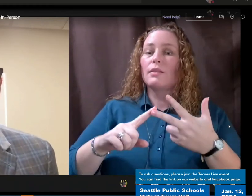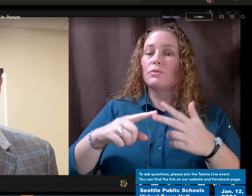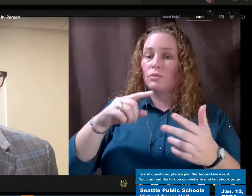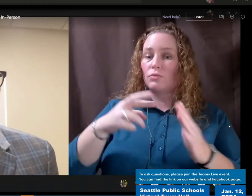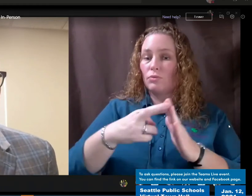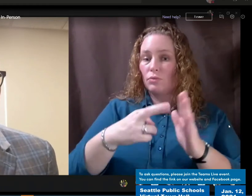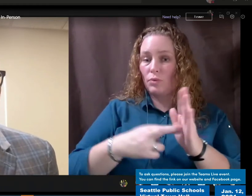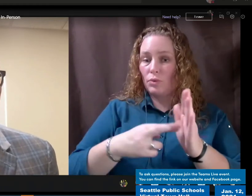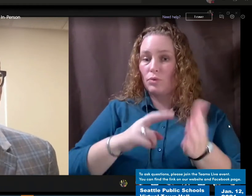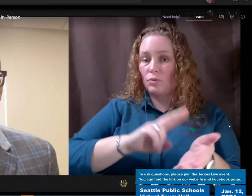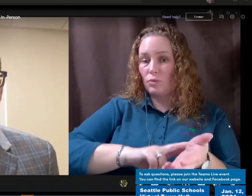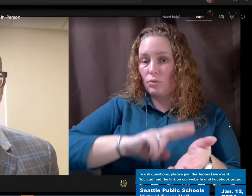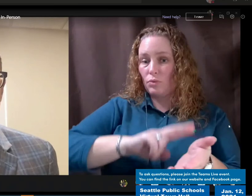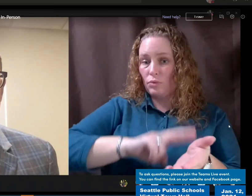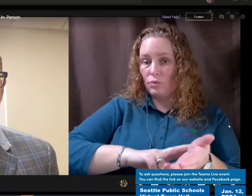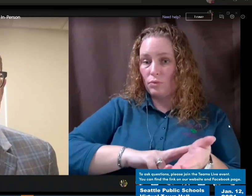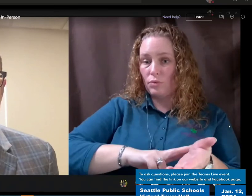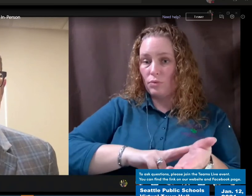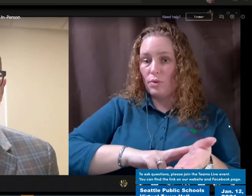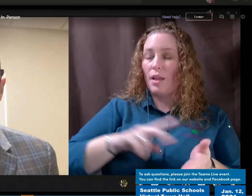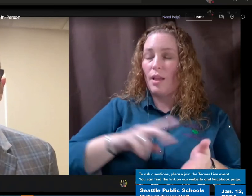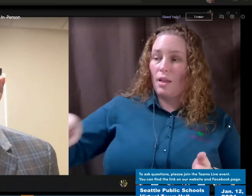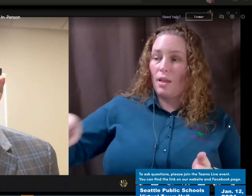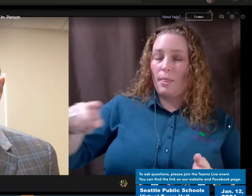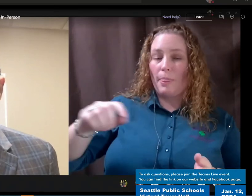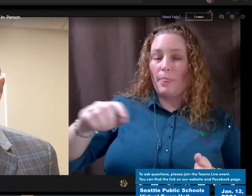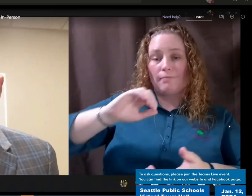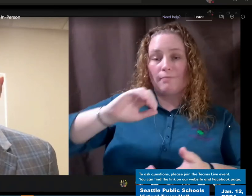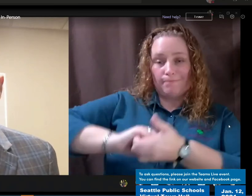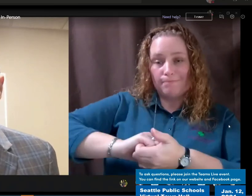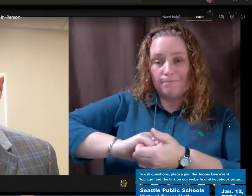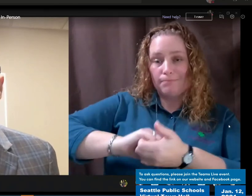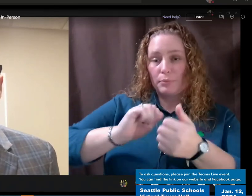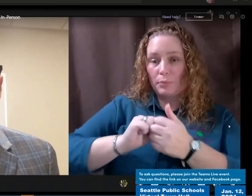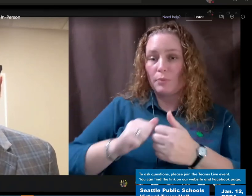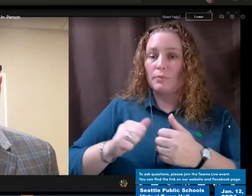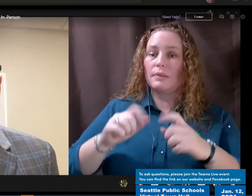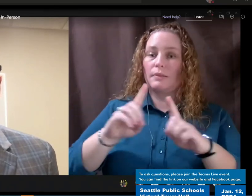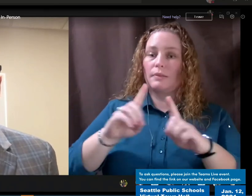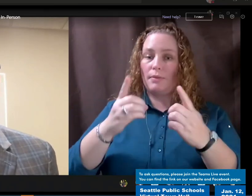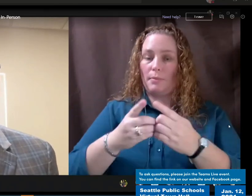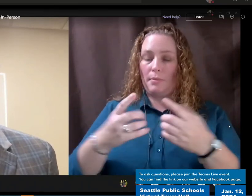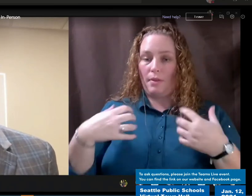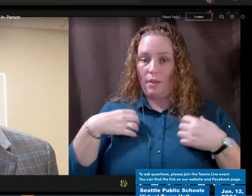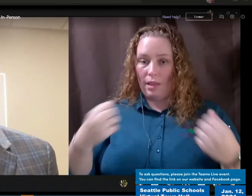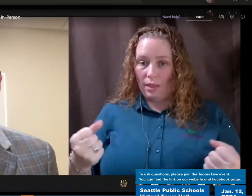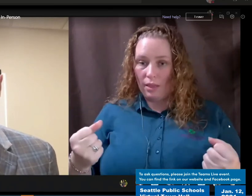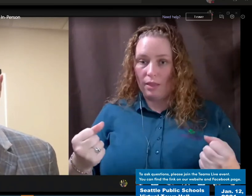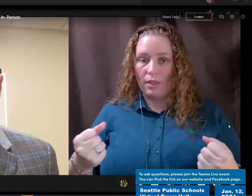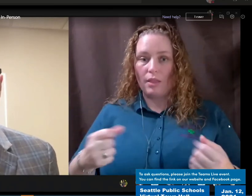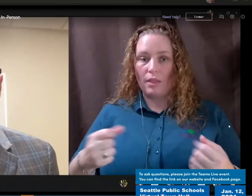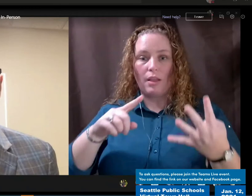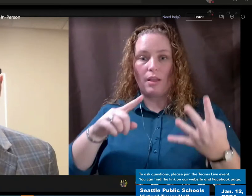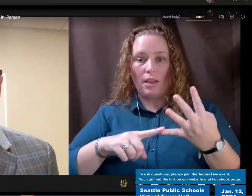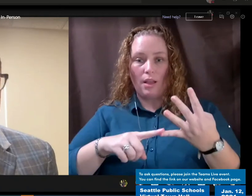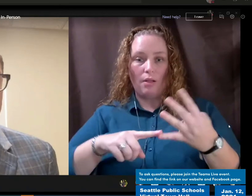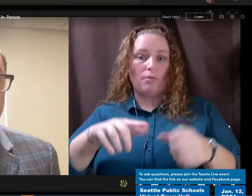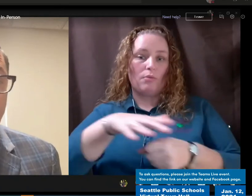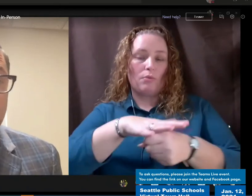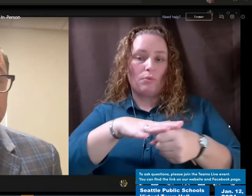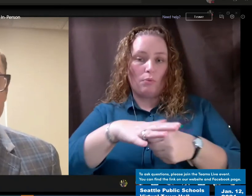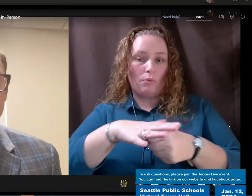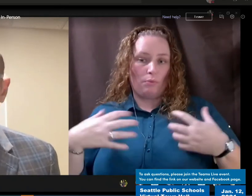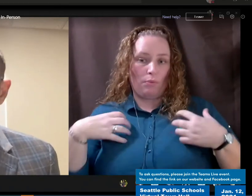who've been working again really closely with departments of health and our local area health experts, including